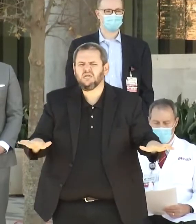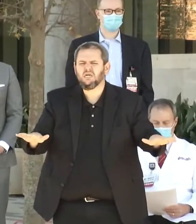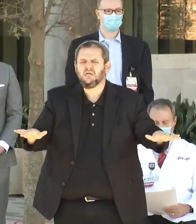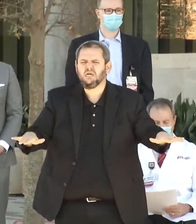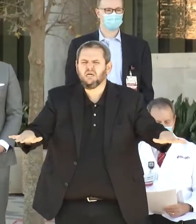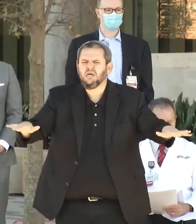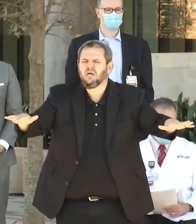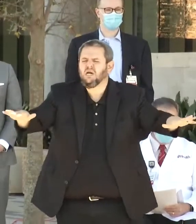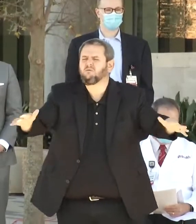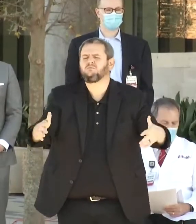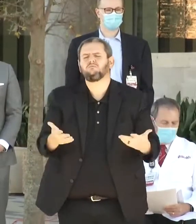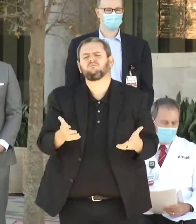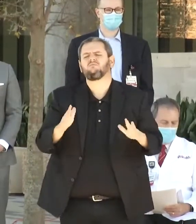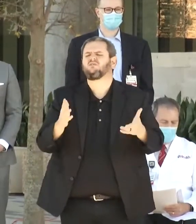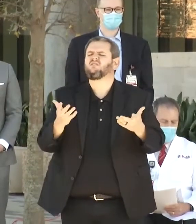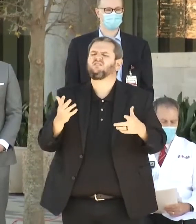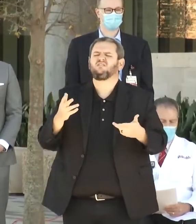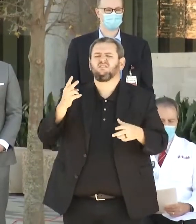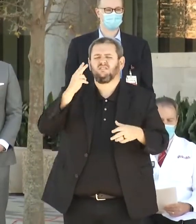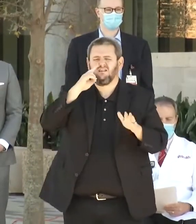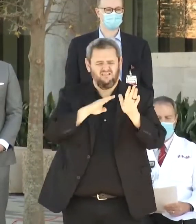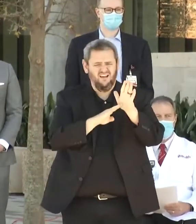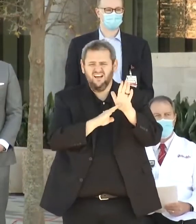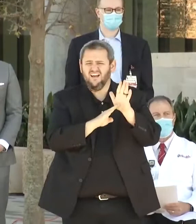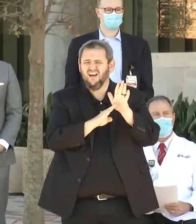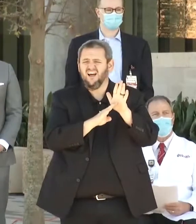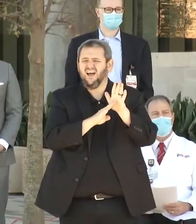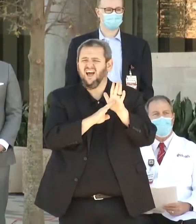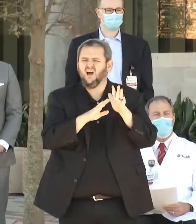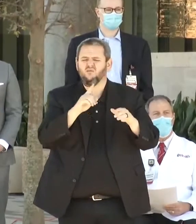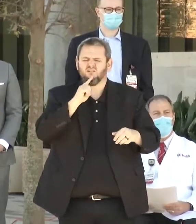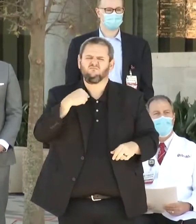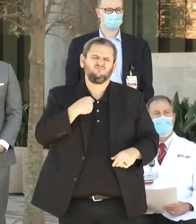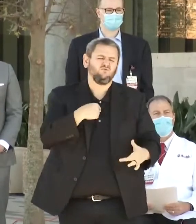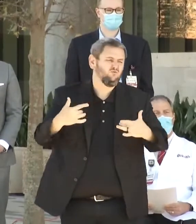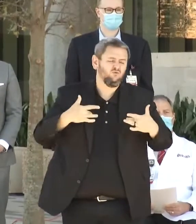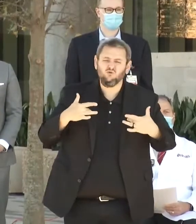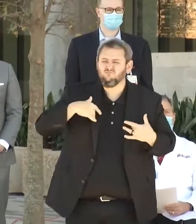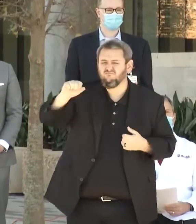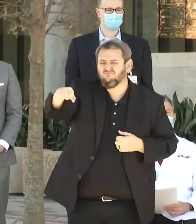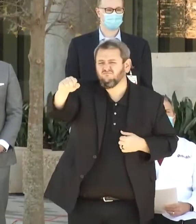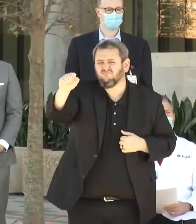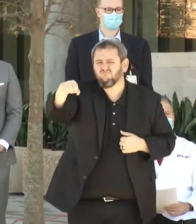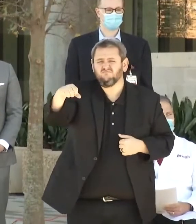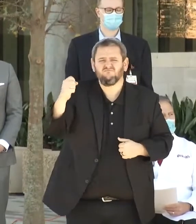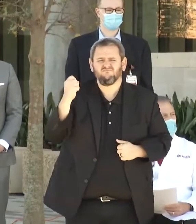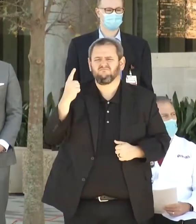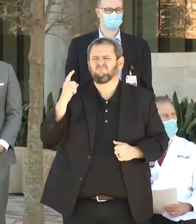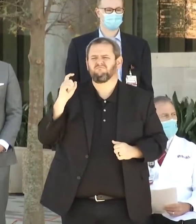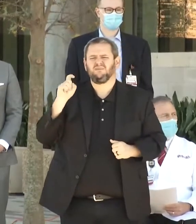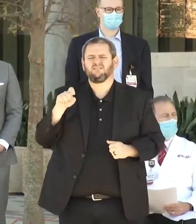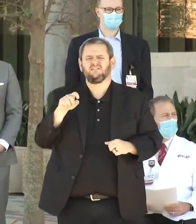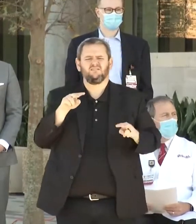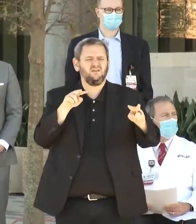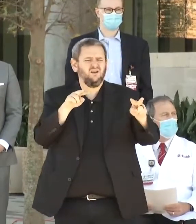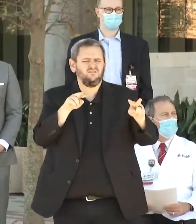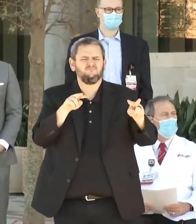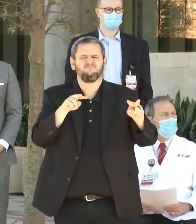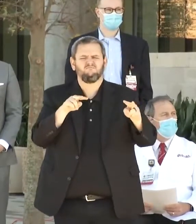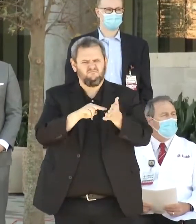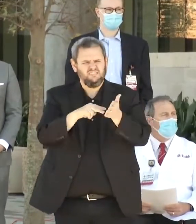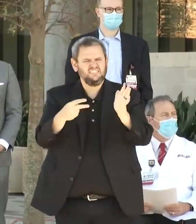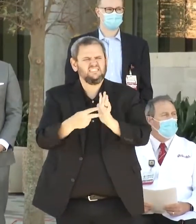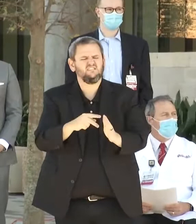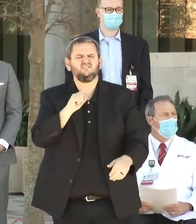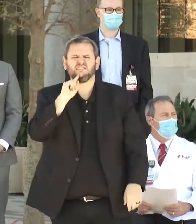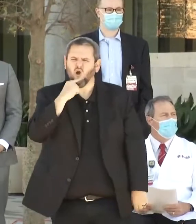concerning. We all must take this virus seriously and continue to take aggressive actions to slow the spread of transmission.